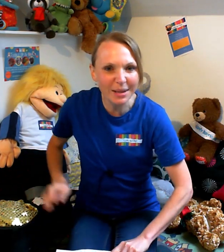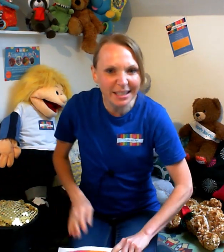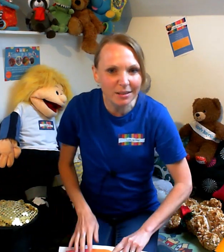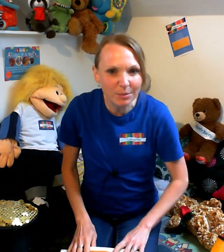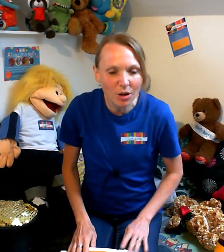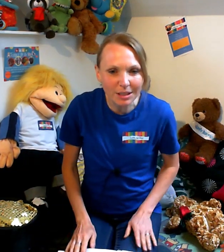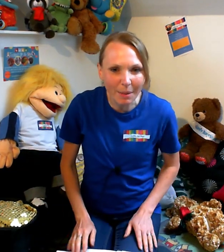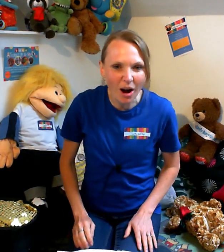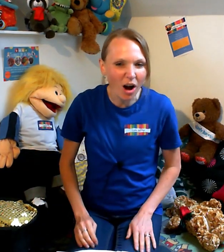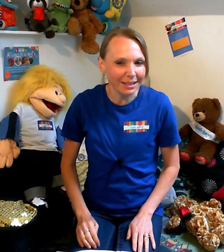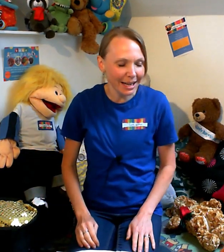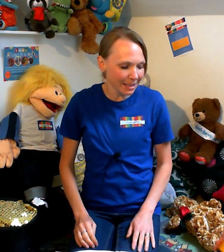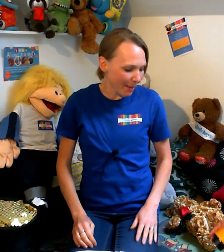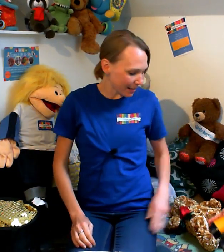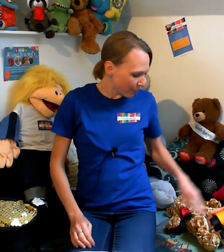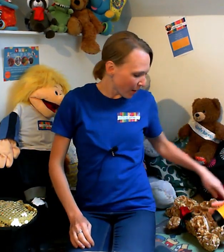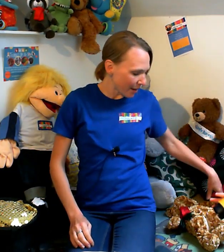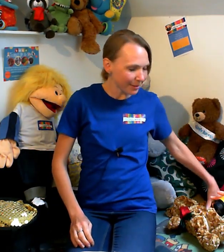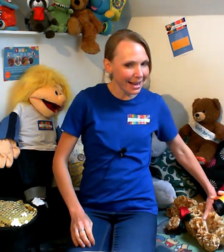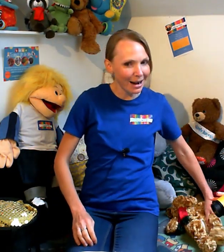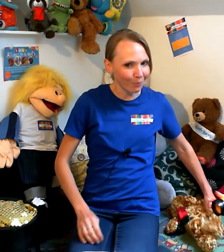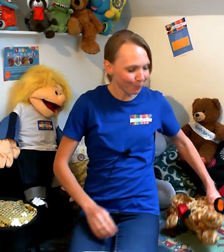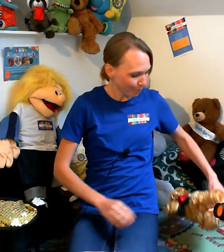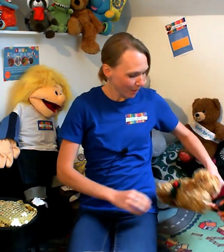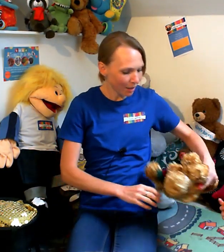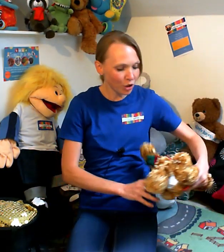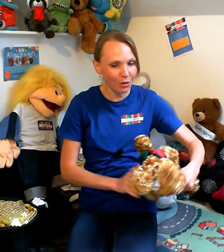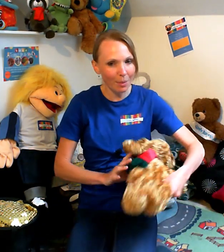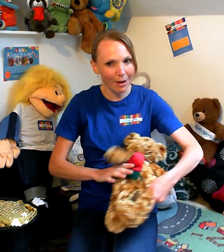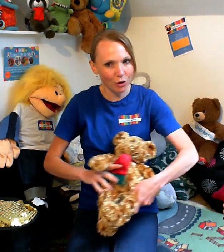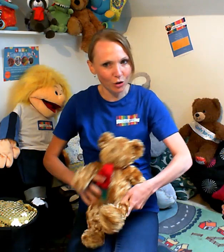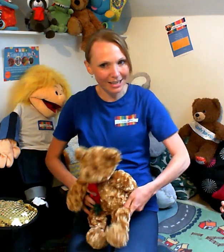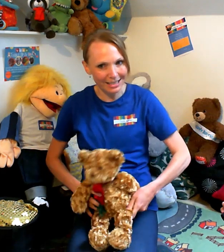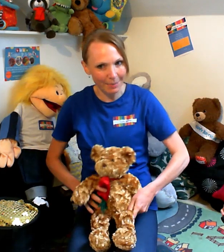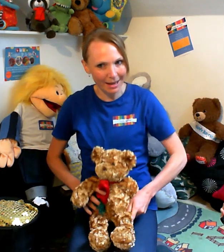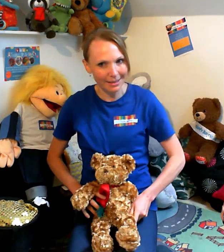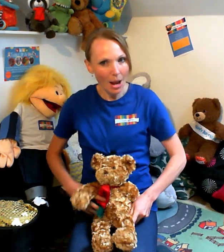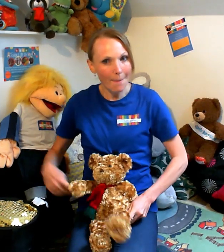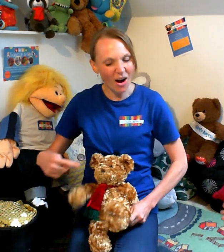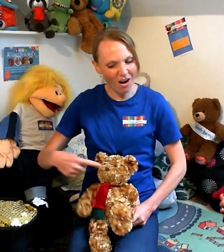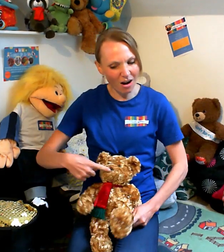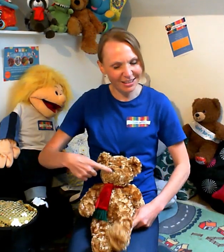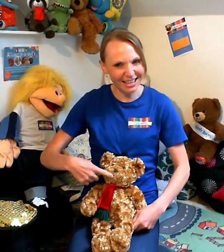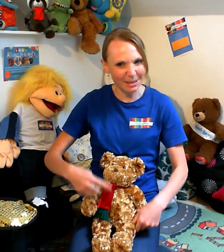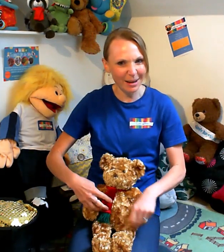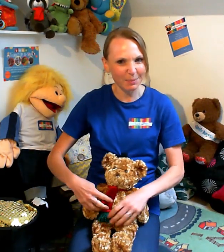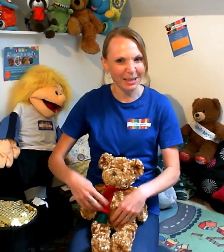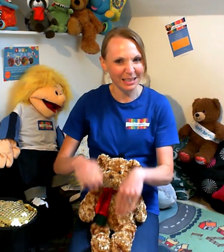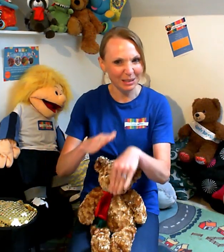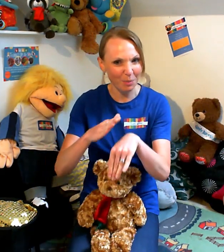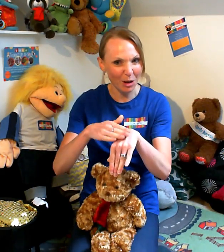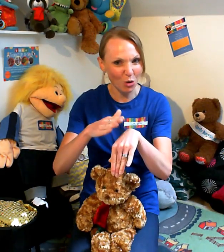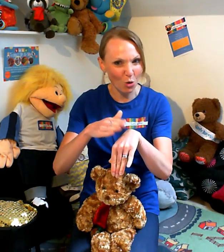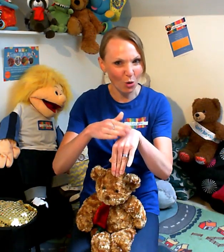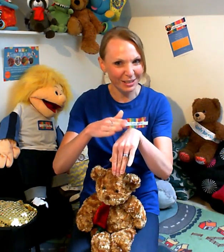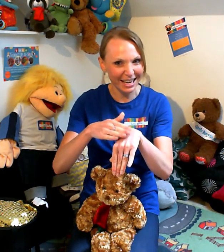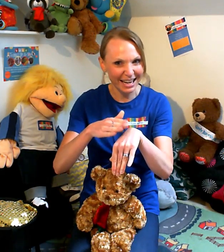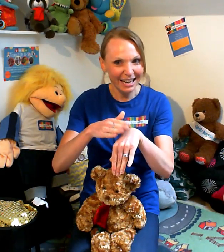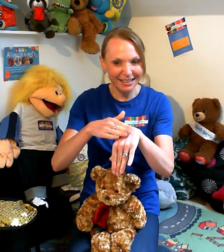sing some songs about our teddy bears first? Now, I don't know about your teddy bears, but our teddy bear's been a little bit naughty. This is the